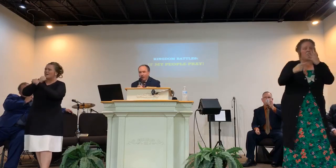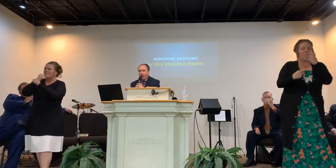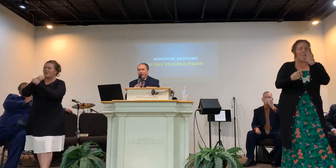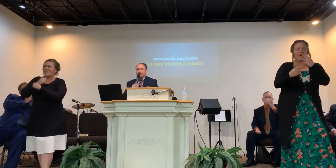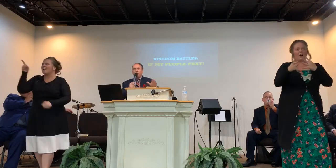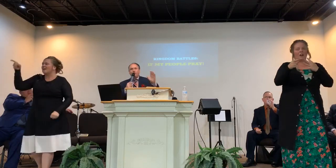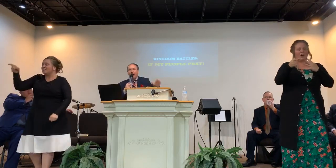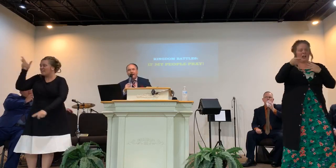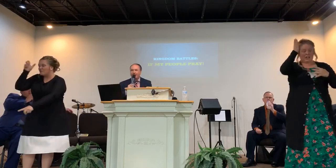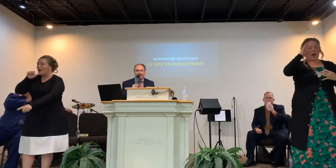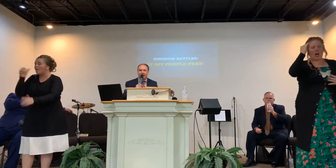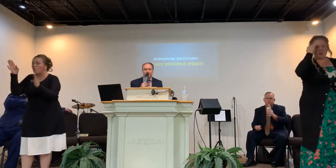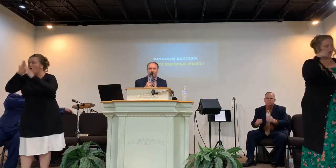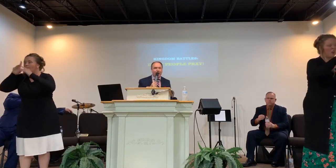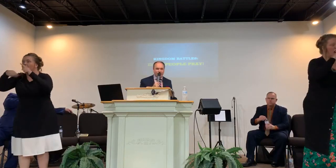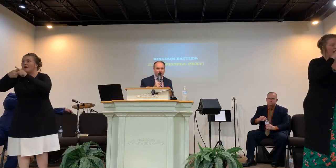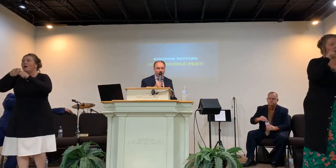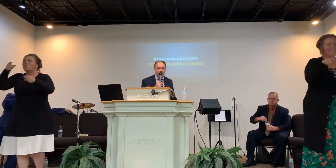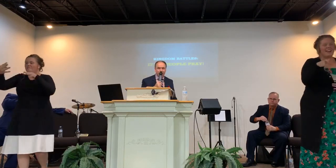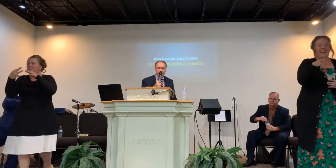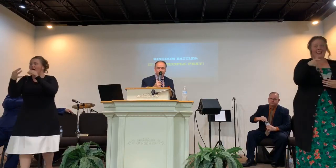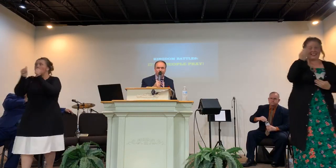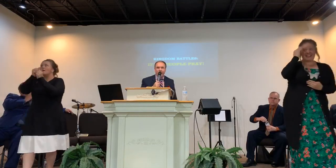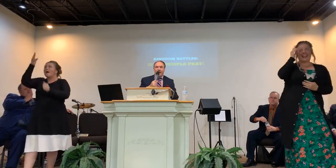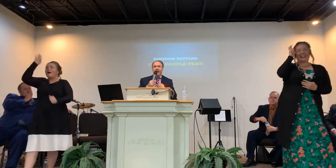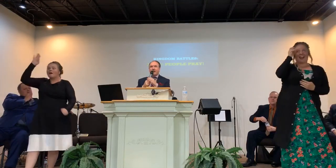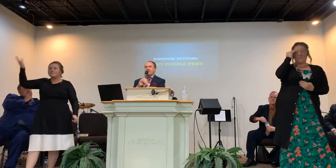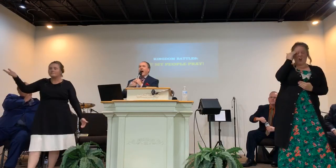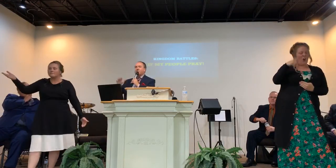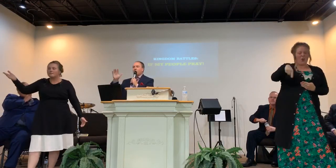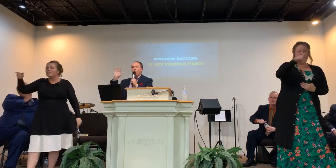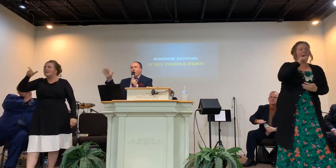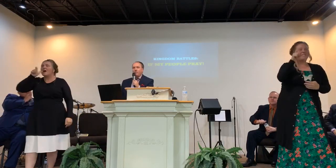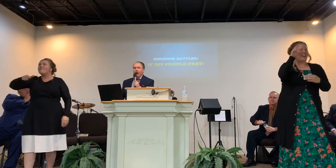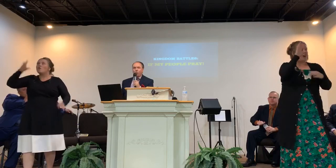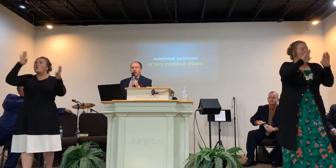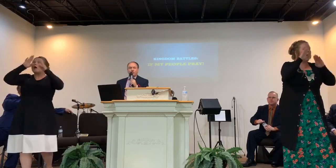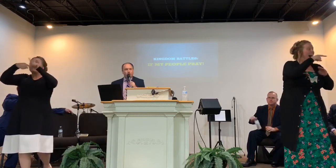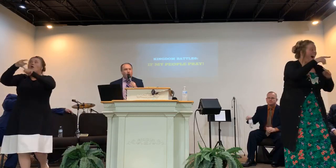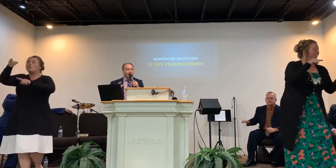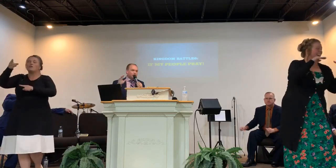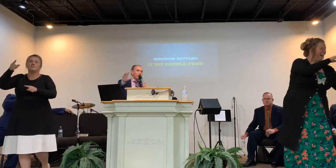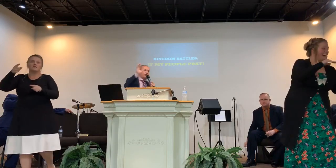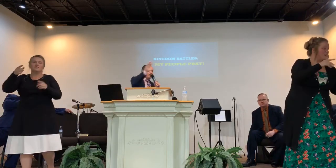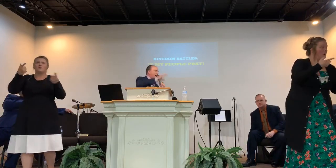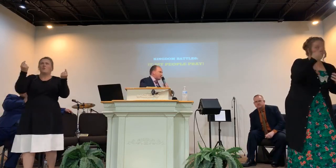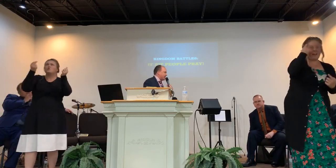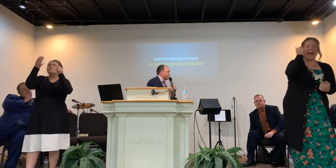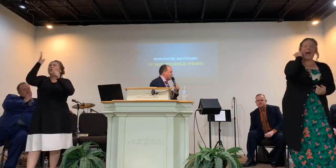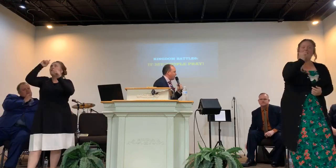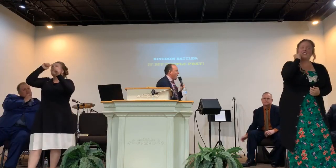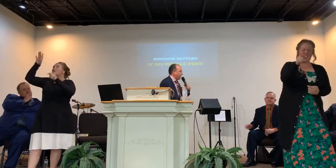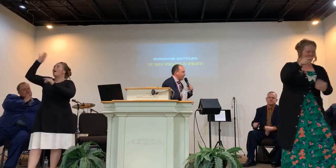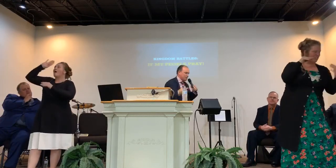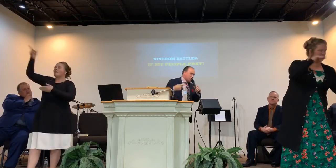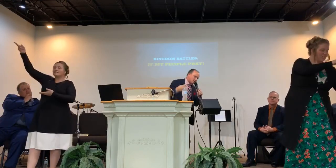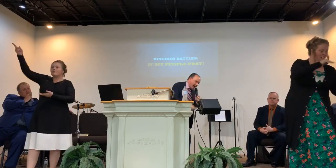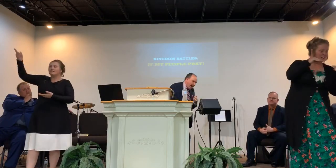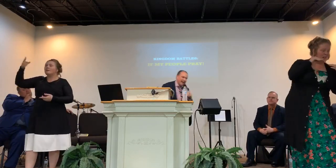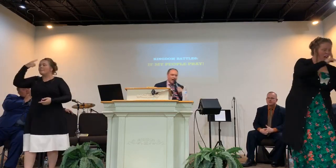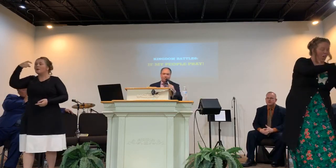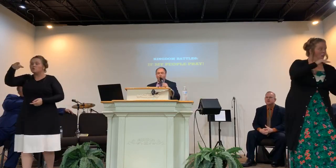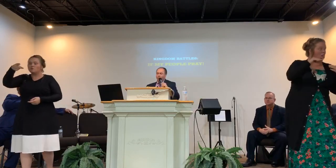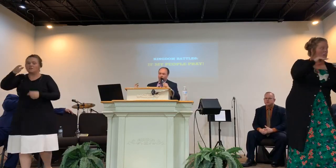to worry about you fighting a kingdom battle. He doesn't have to worry about what you're going to do for God's kingdom, because